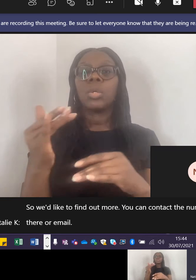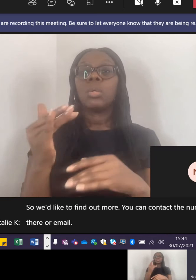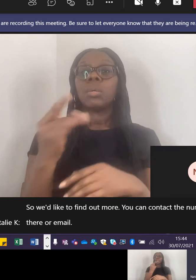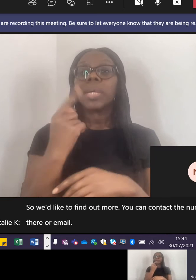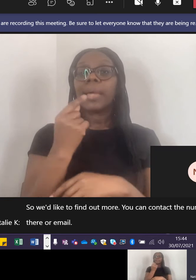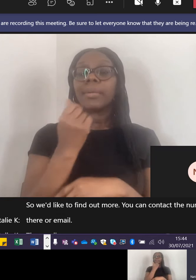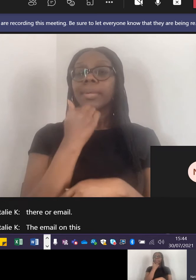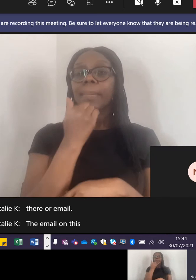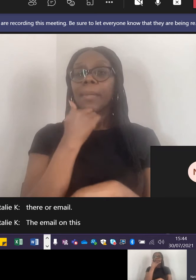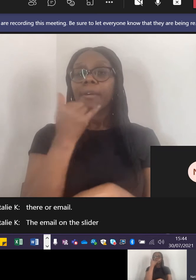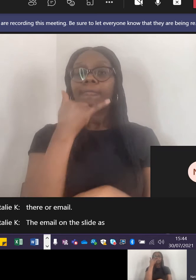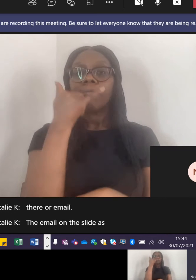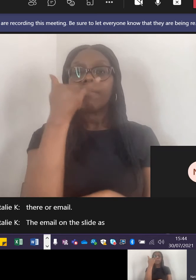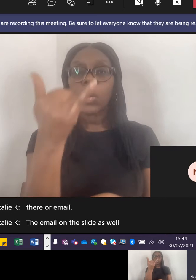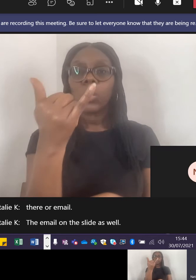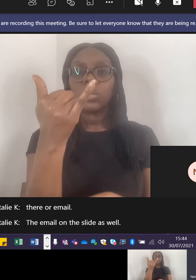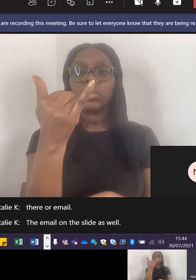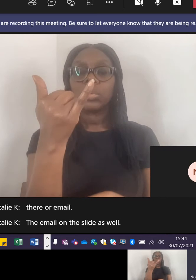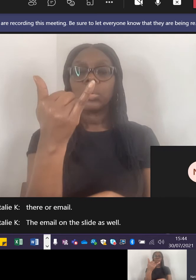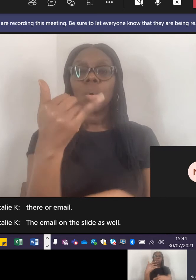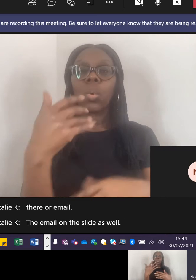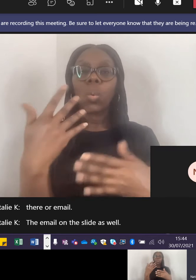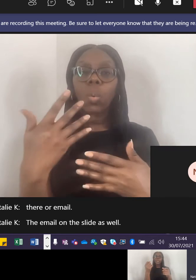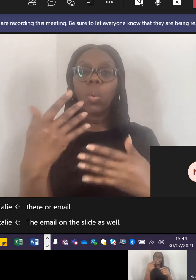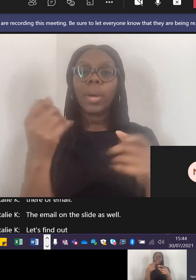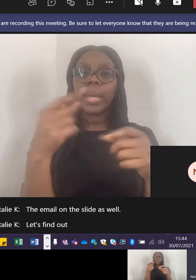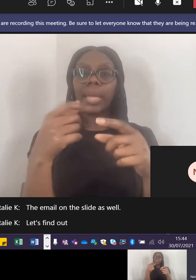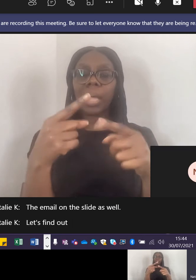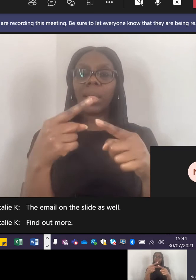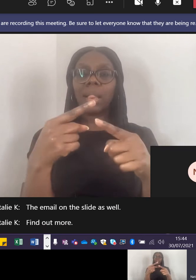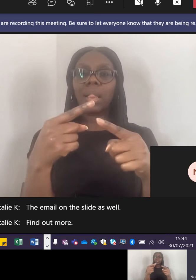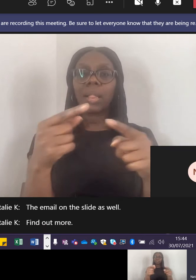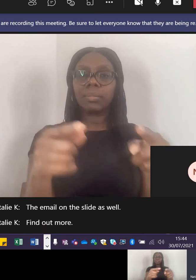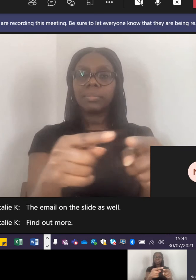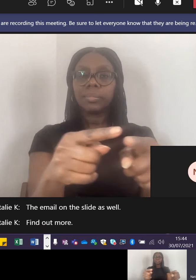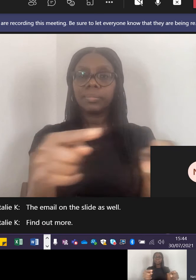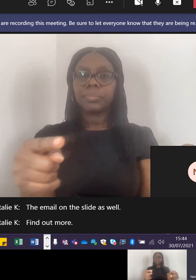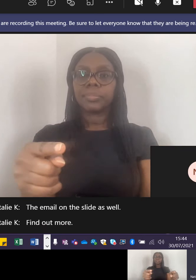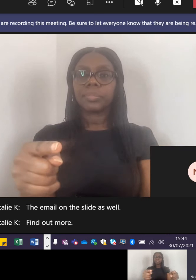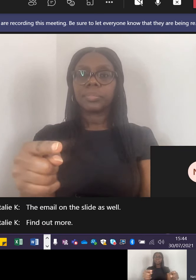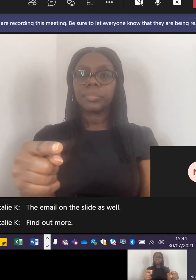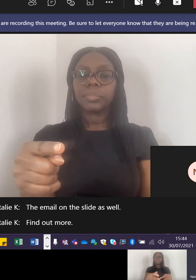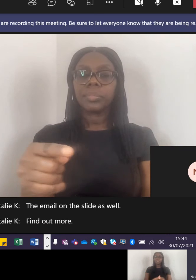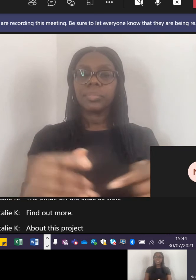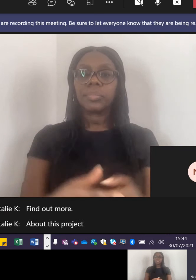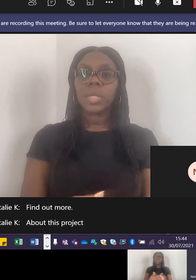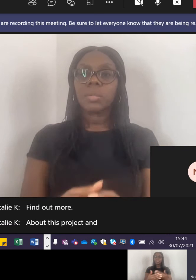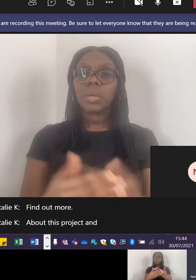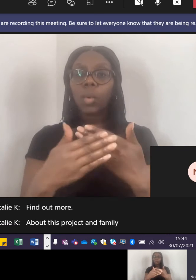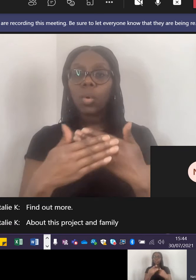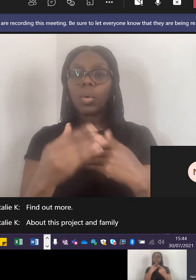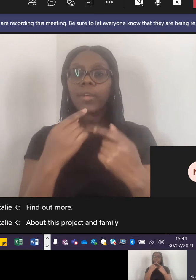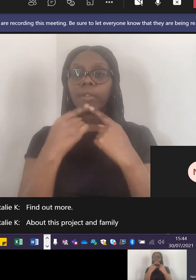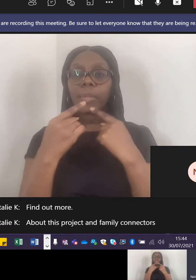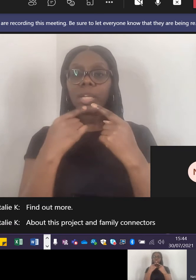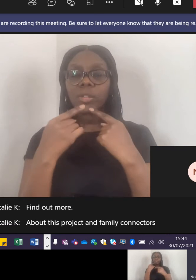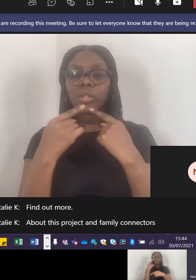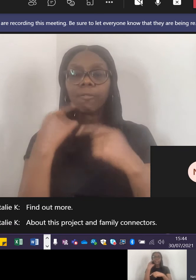email on the slide as well to find out more about this project and family